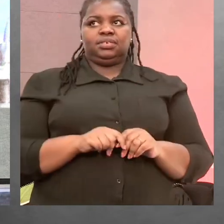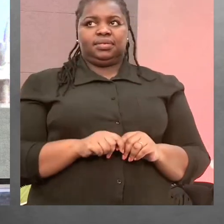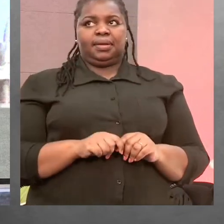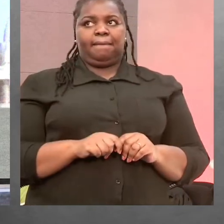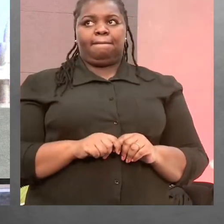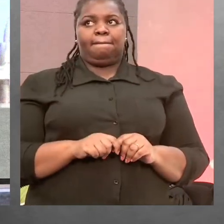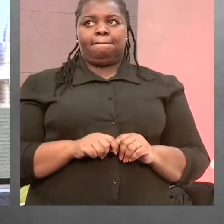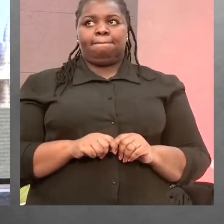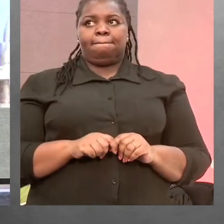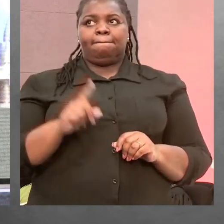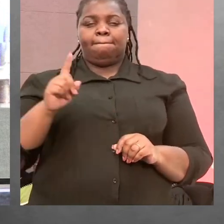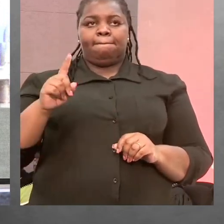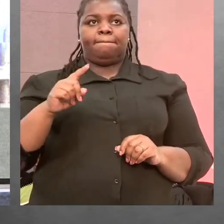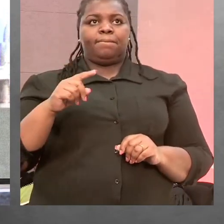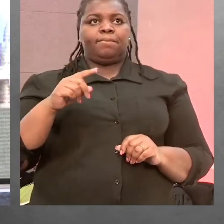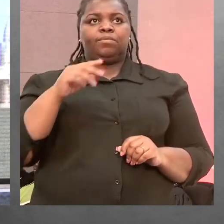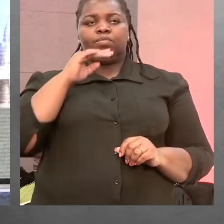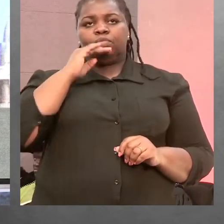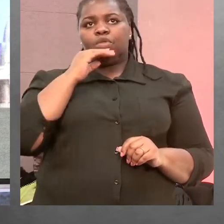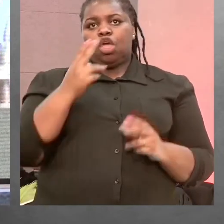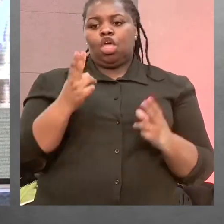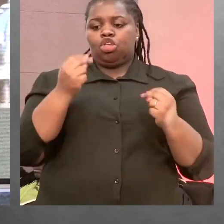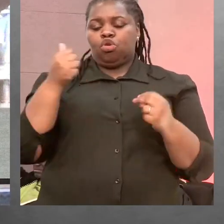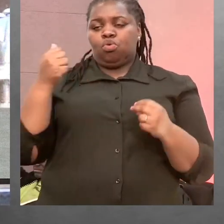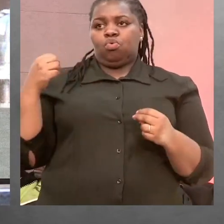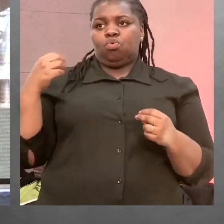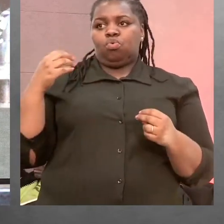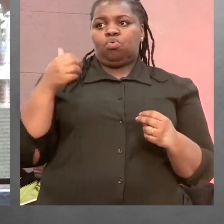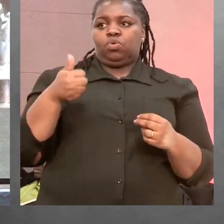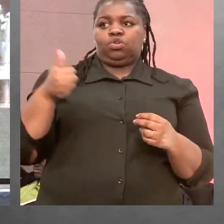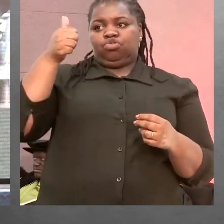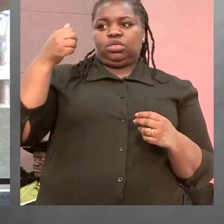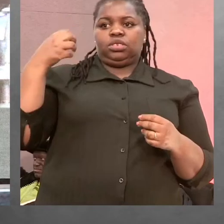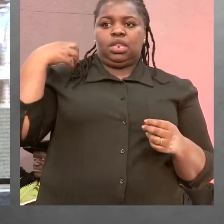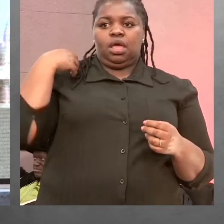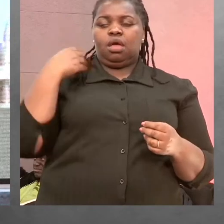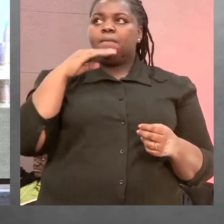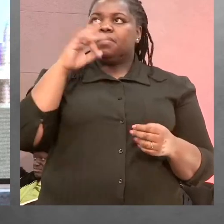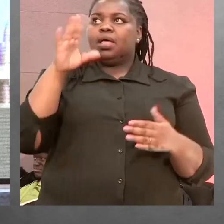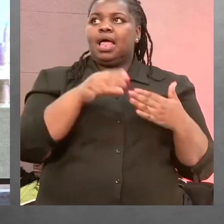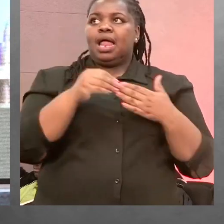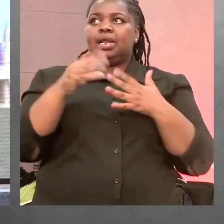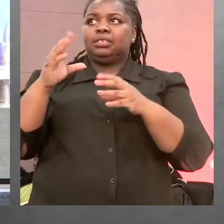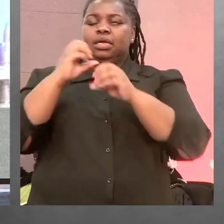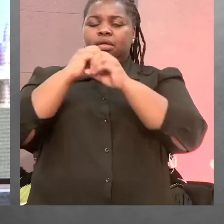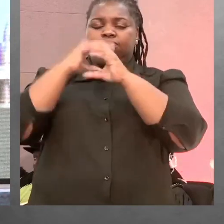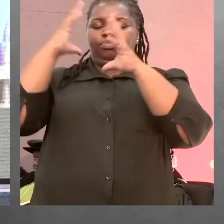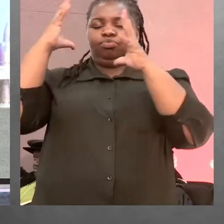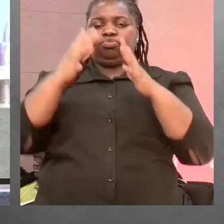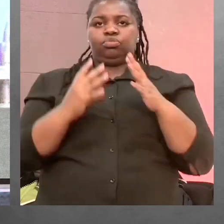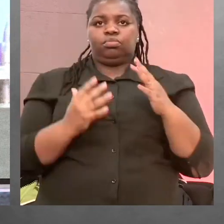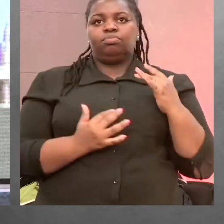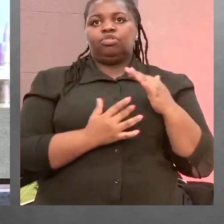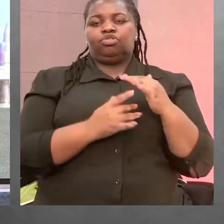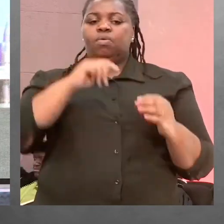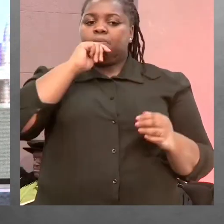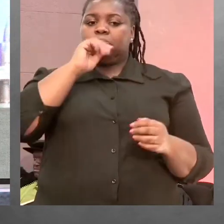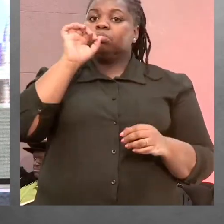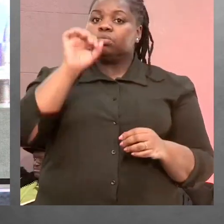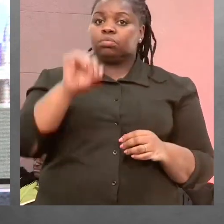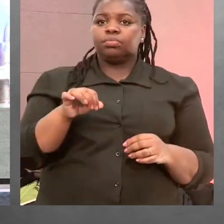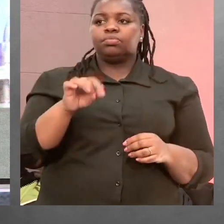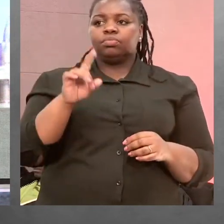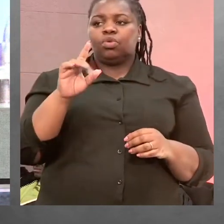the inauguration of a new chancellor, a leader whose vision and passion will of